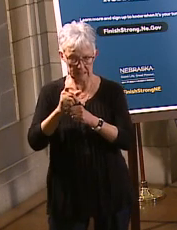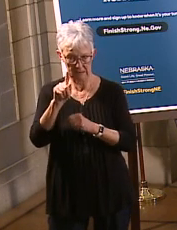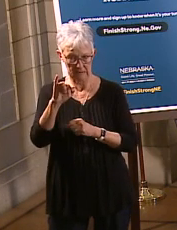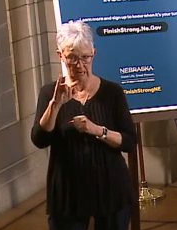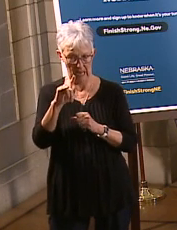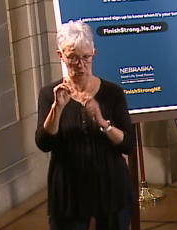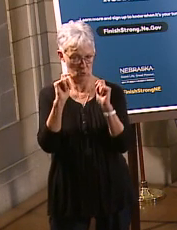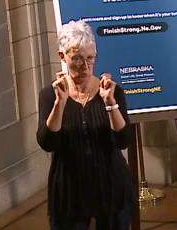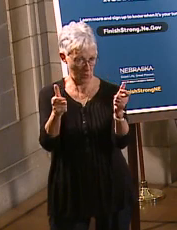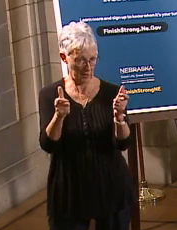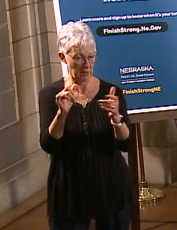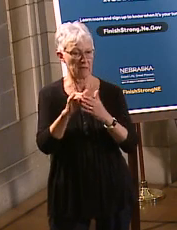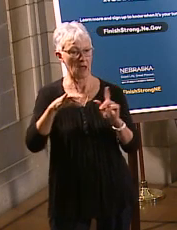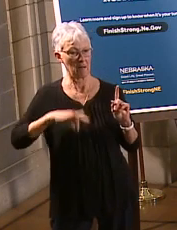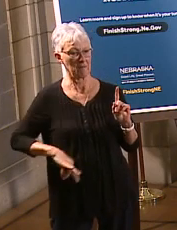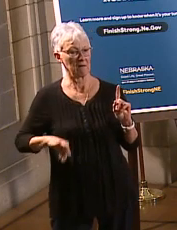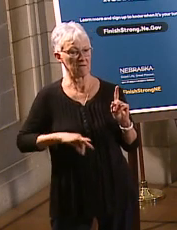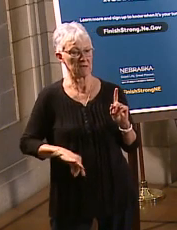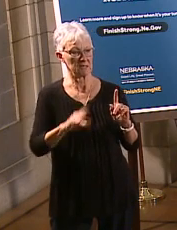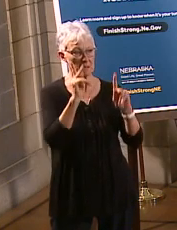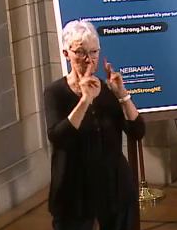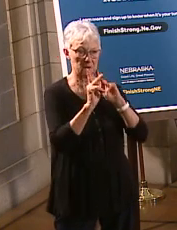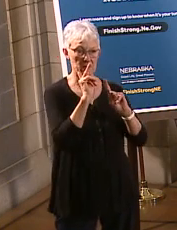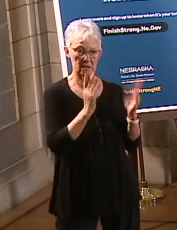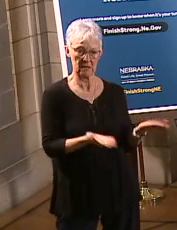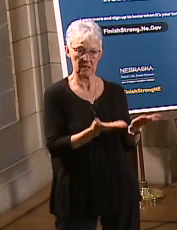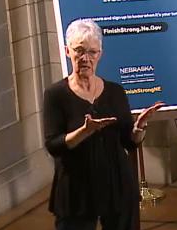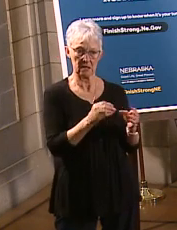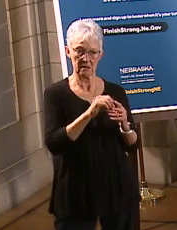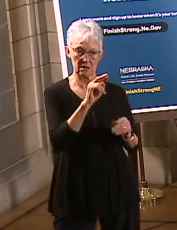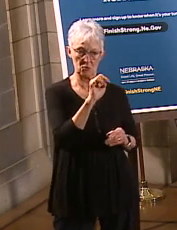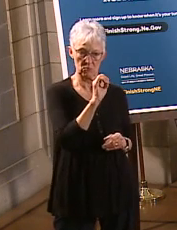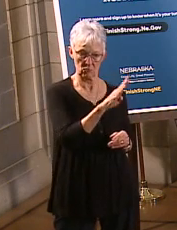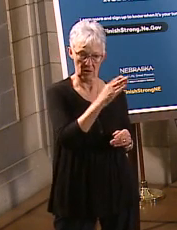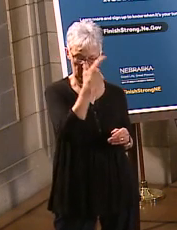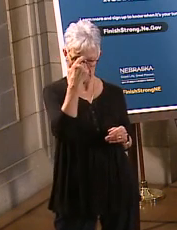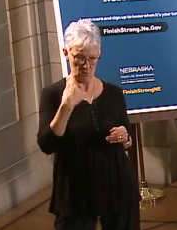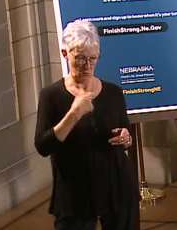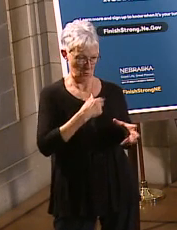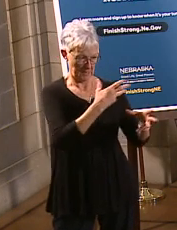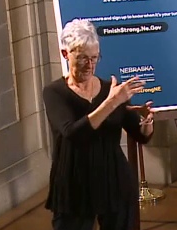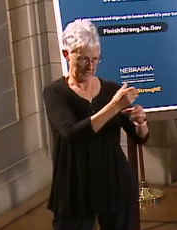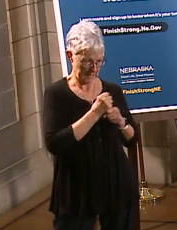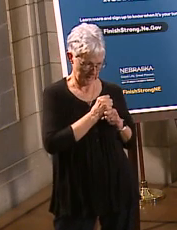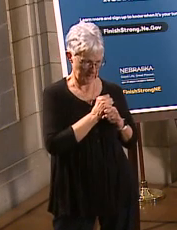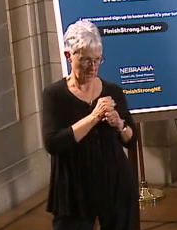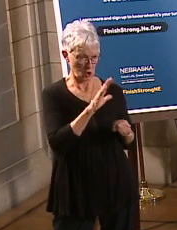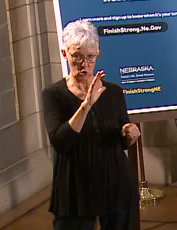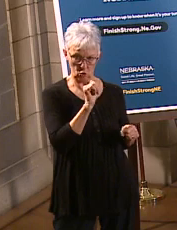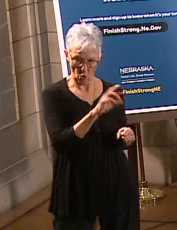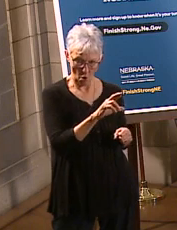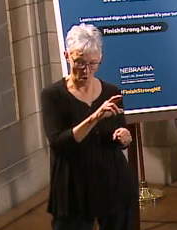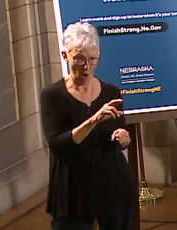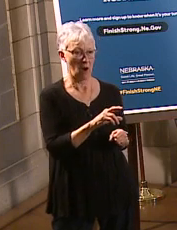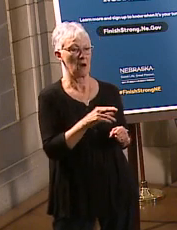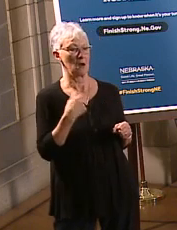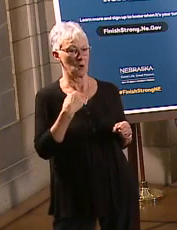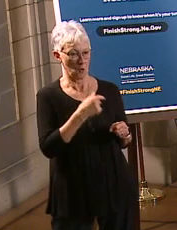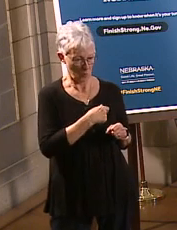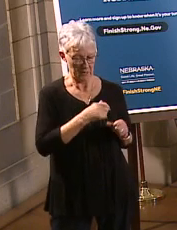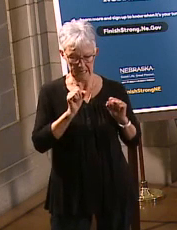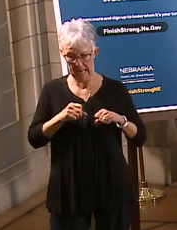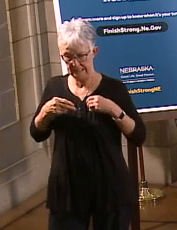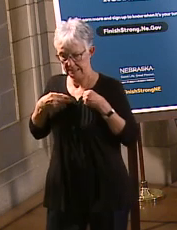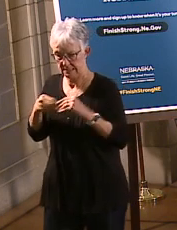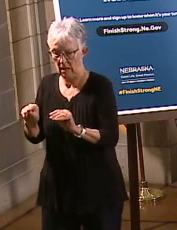businesses and the citizens of the state of Nebraska by getting these vehicles and parts to vehicles out there into the economy much